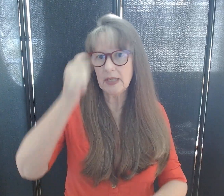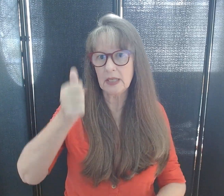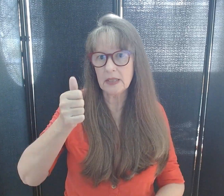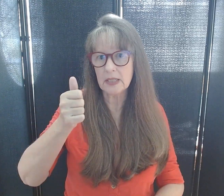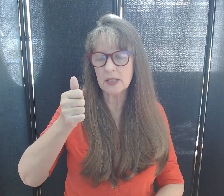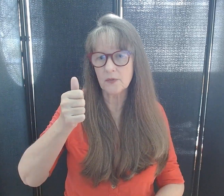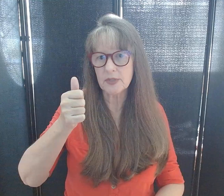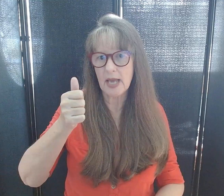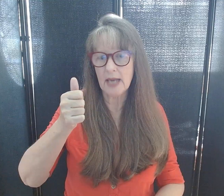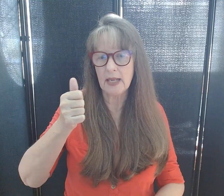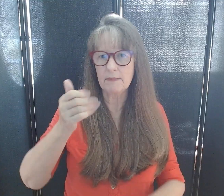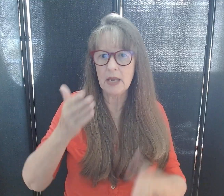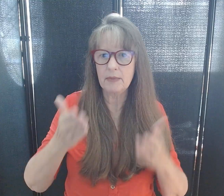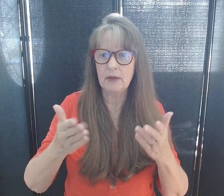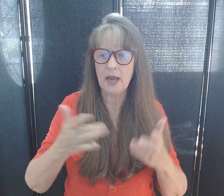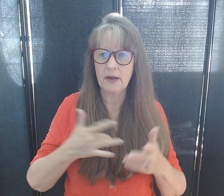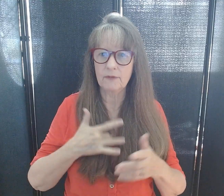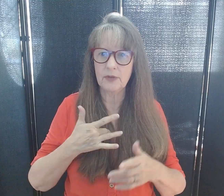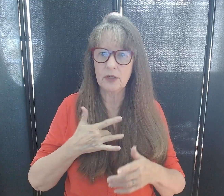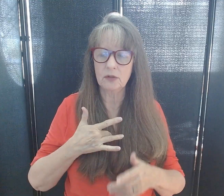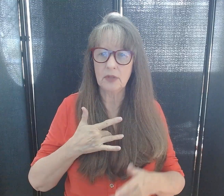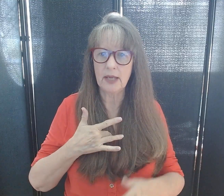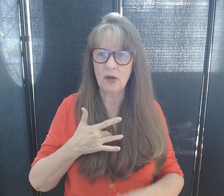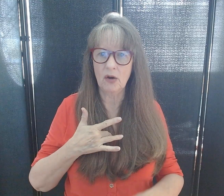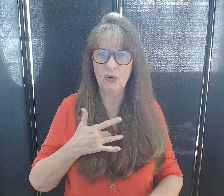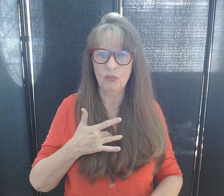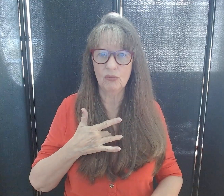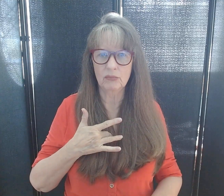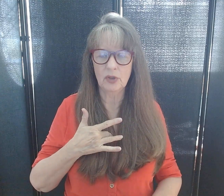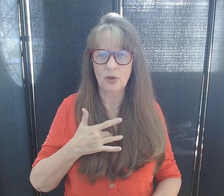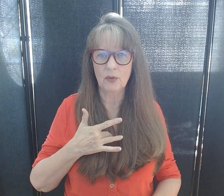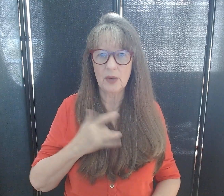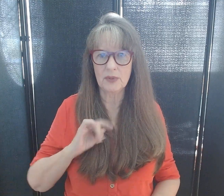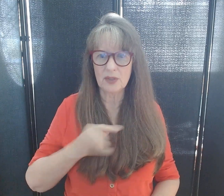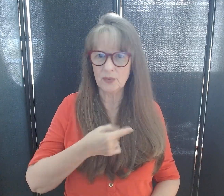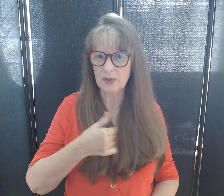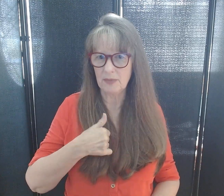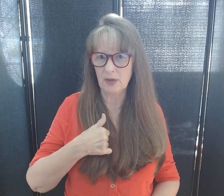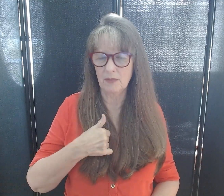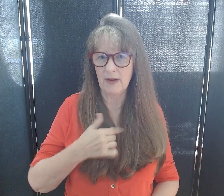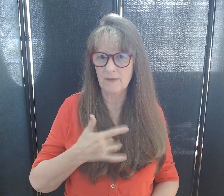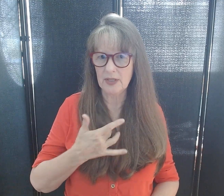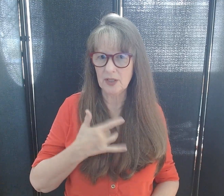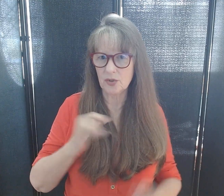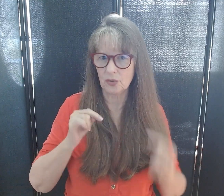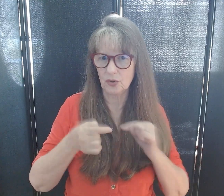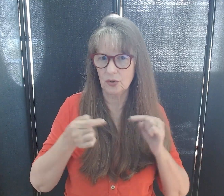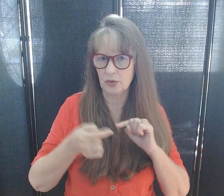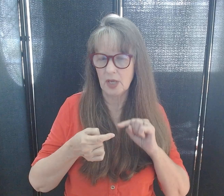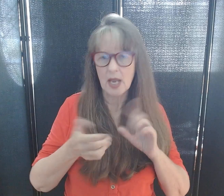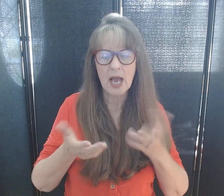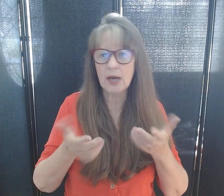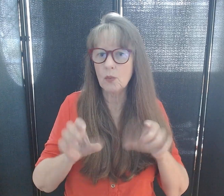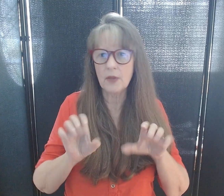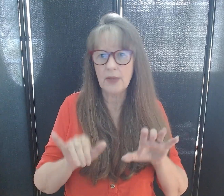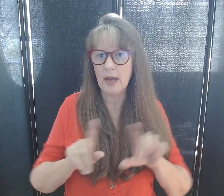think self as that, and maybe kind of feel like, oh, they insulted me or my feelings are hurt. I don't want that,